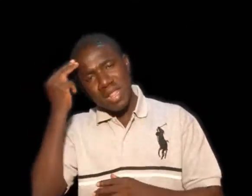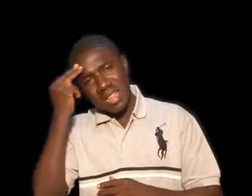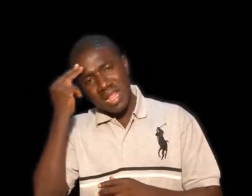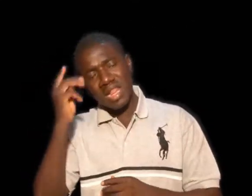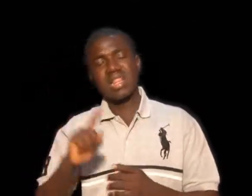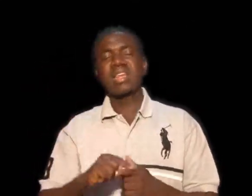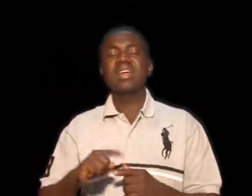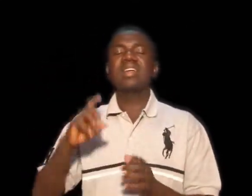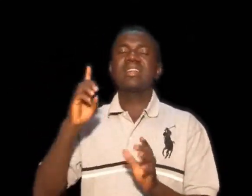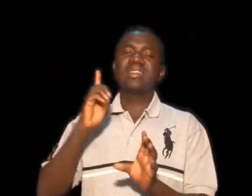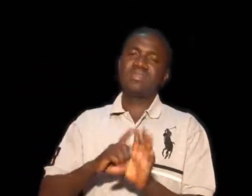disability.